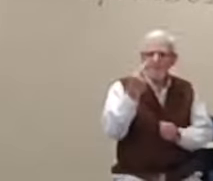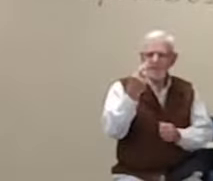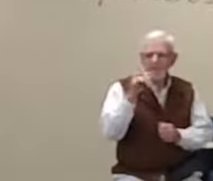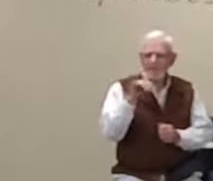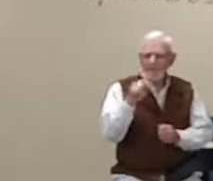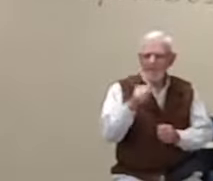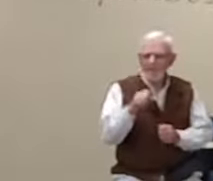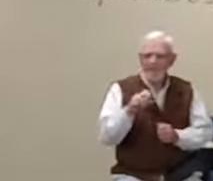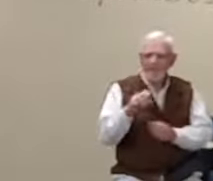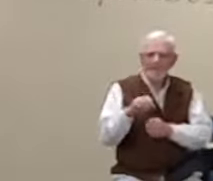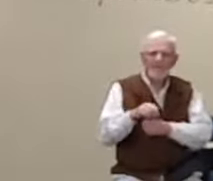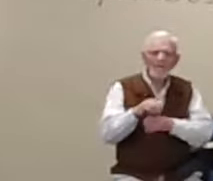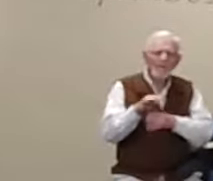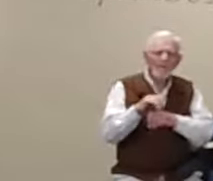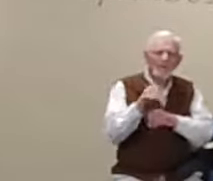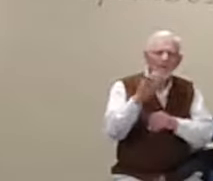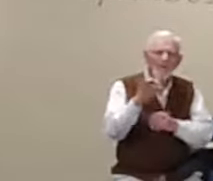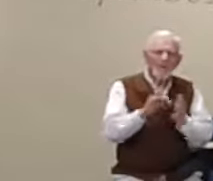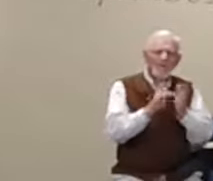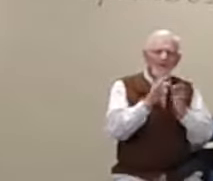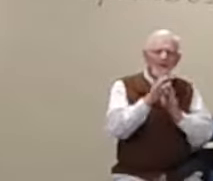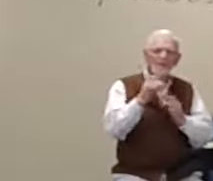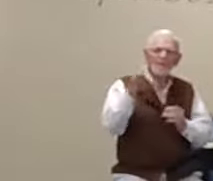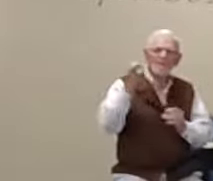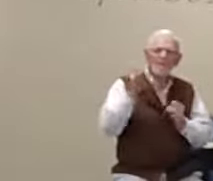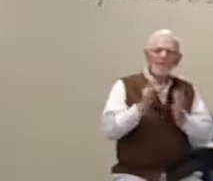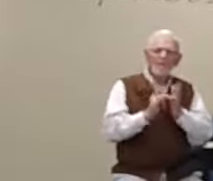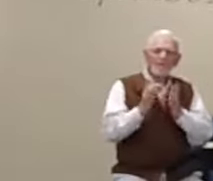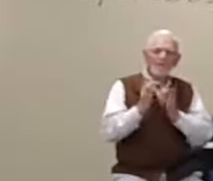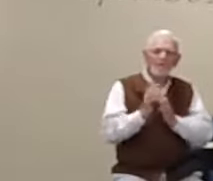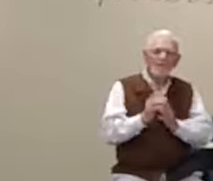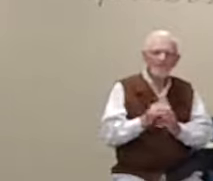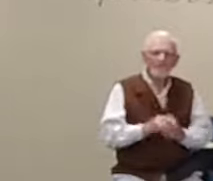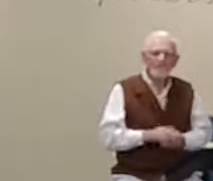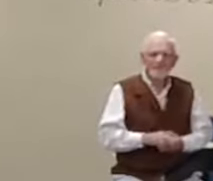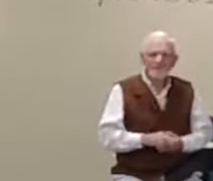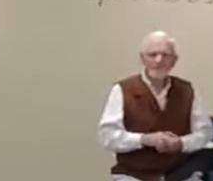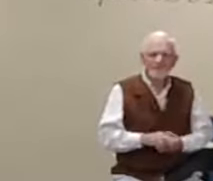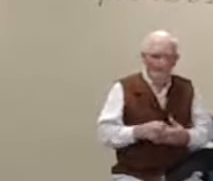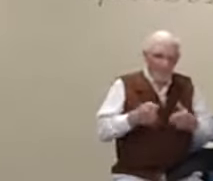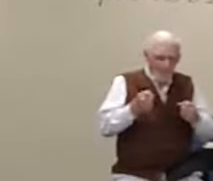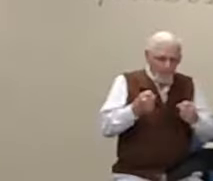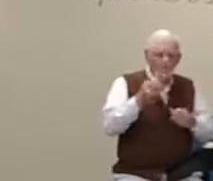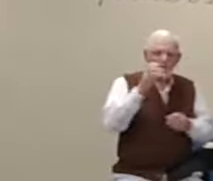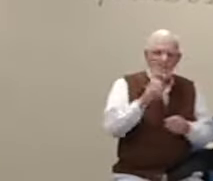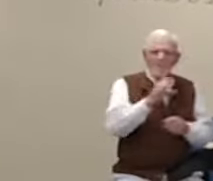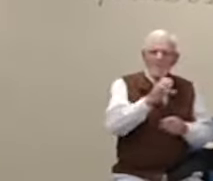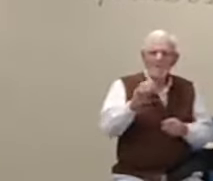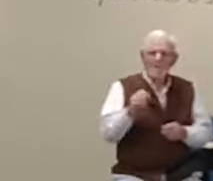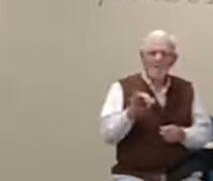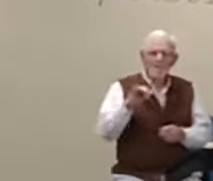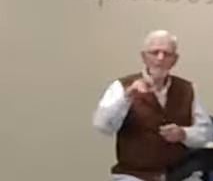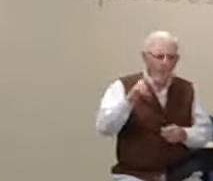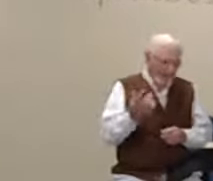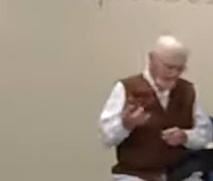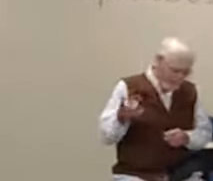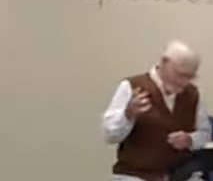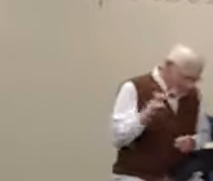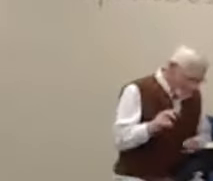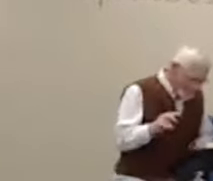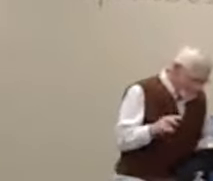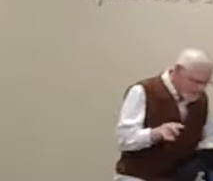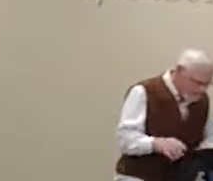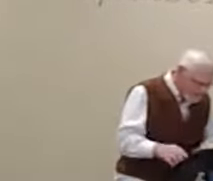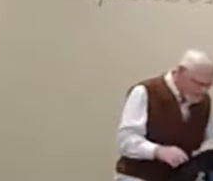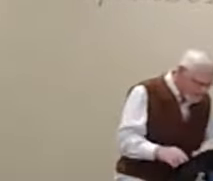the message of the gospel of Jesus Christ. The power of the cross. And so John chapter 17, let's read a couple of verses